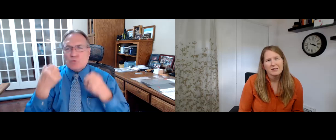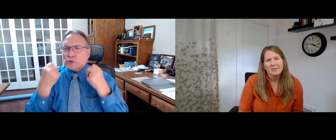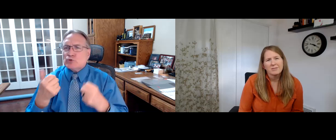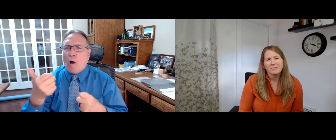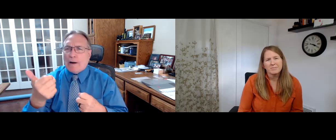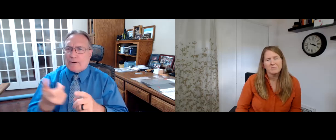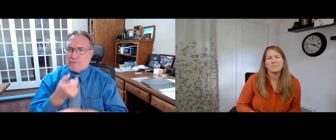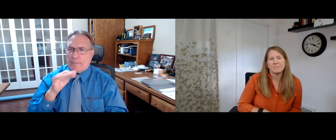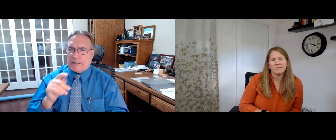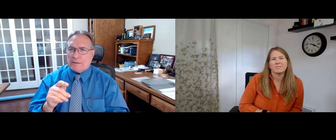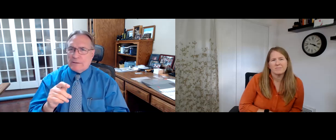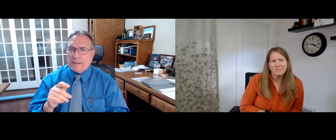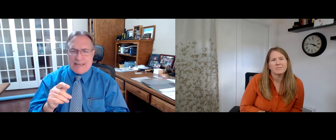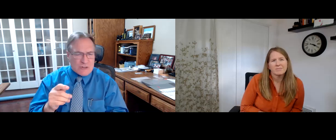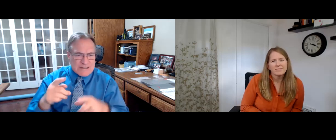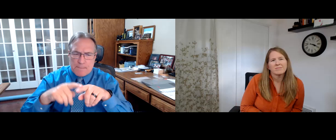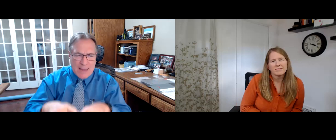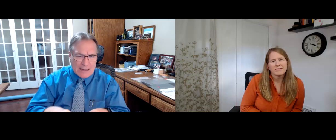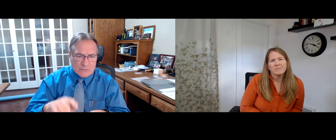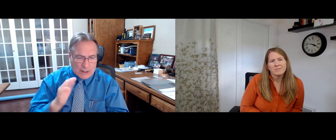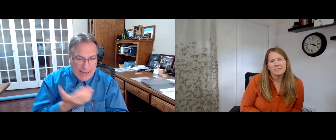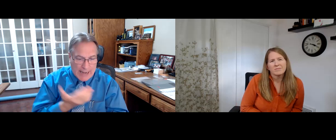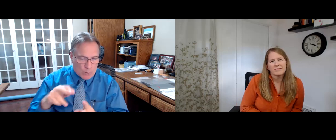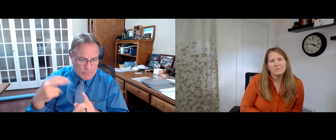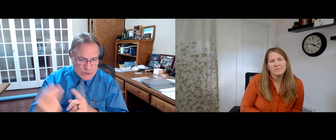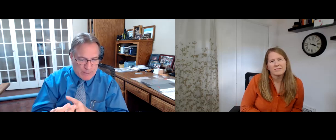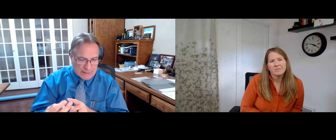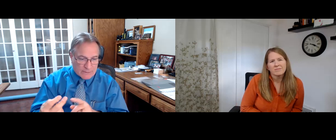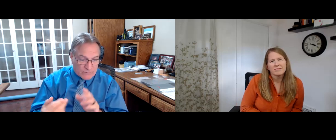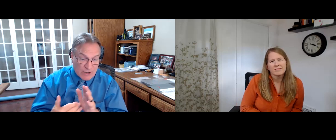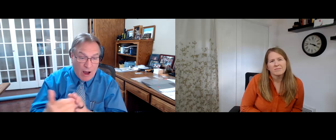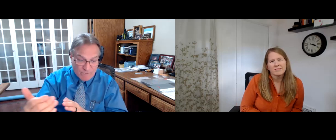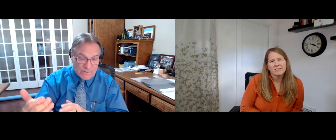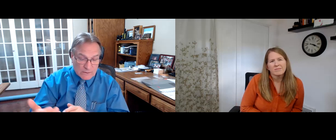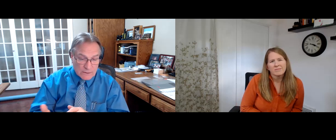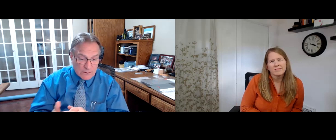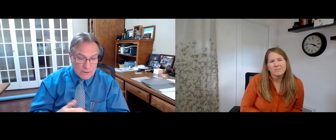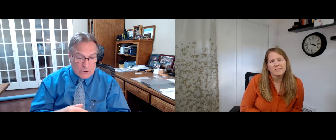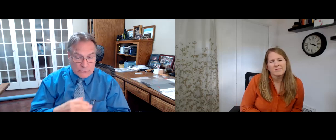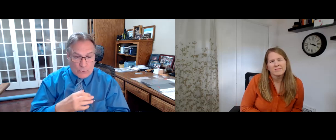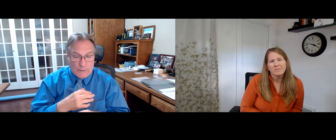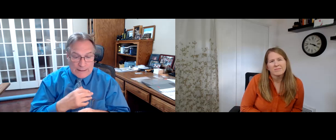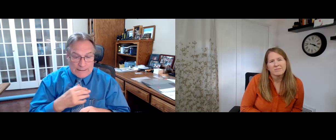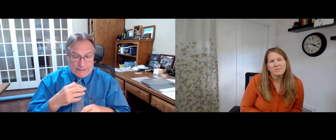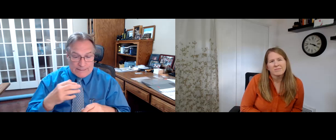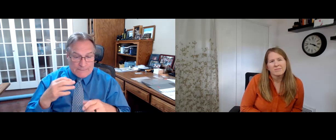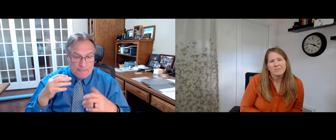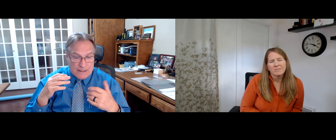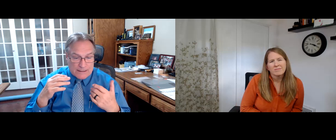were stronger from it. It just depends on our perspective often. So,